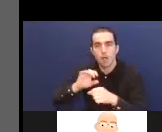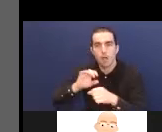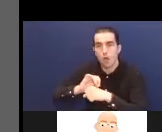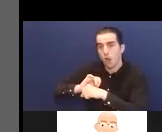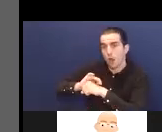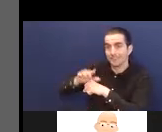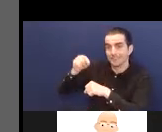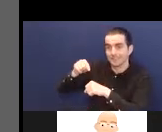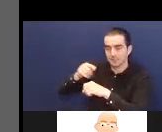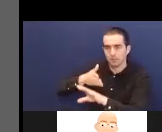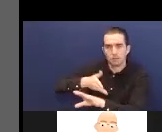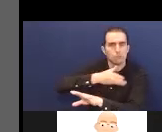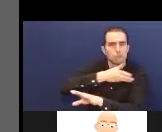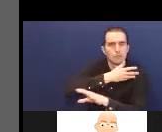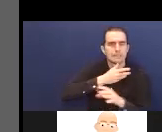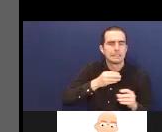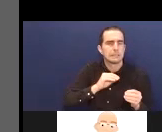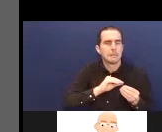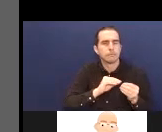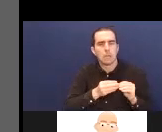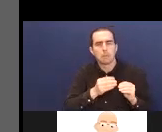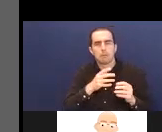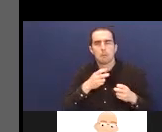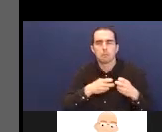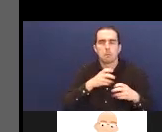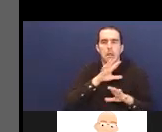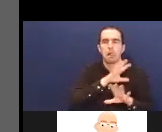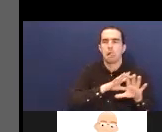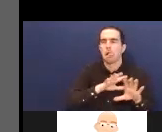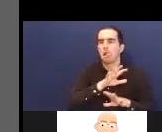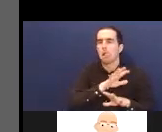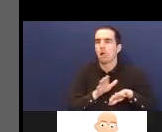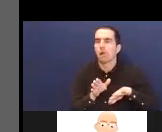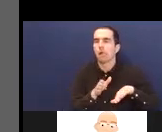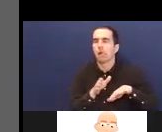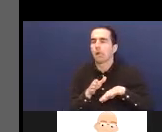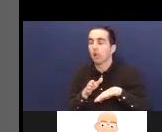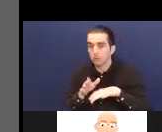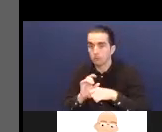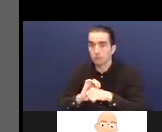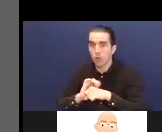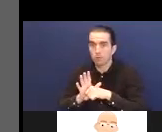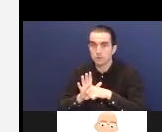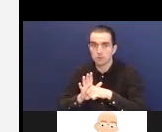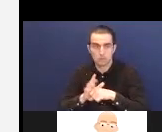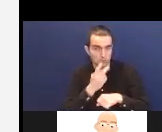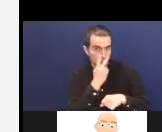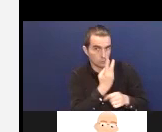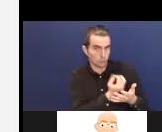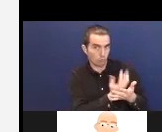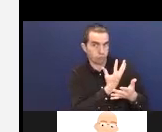So I think it's been really useful in a way. But for me, really, the